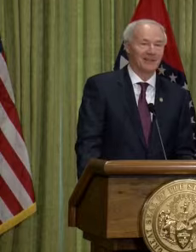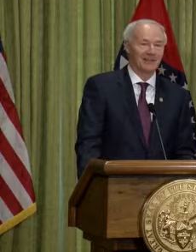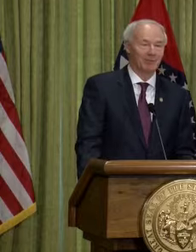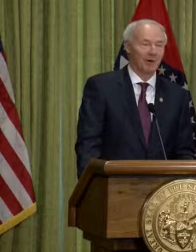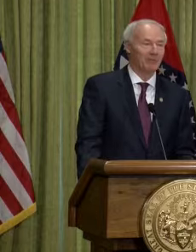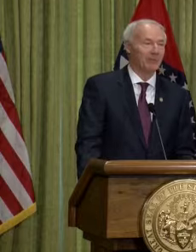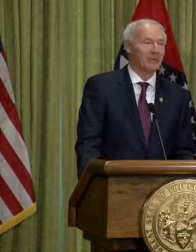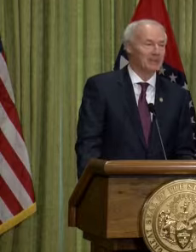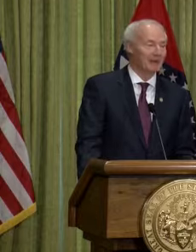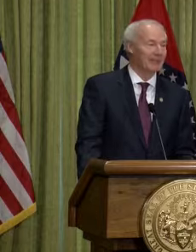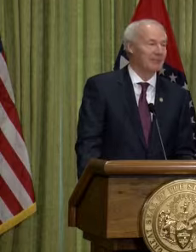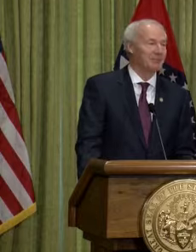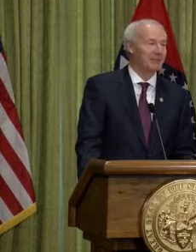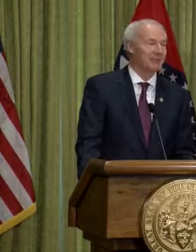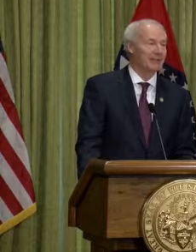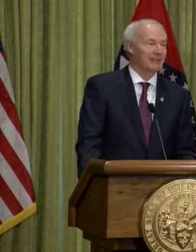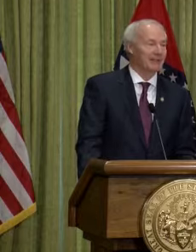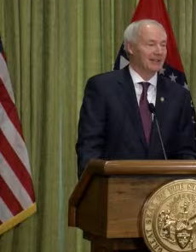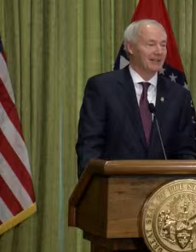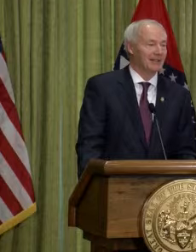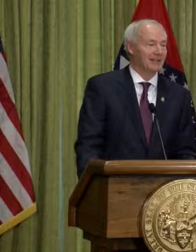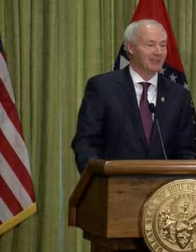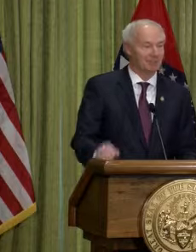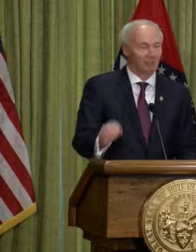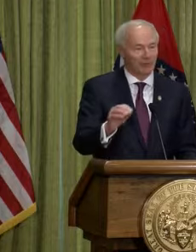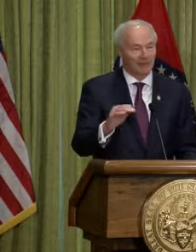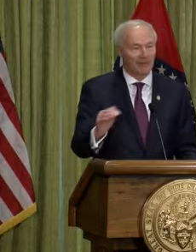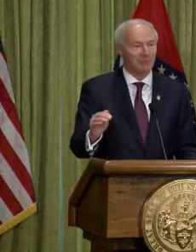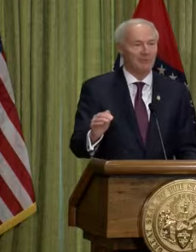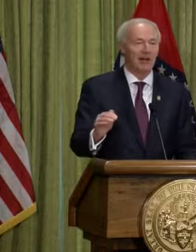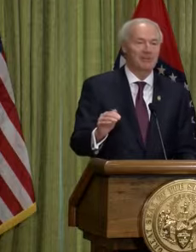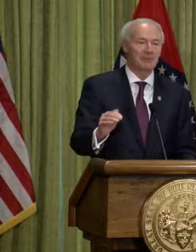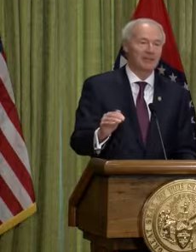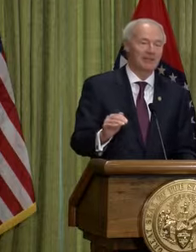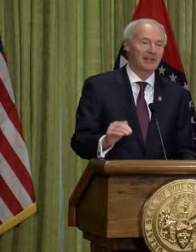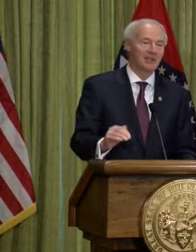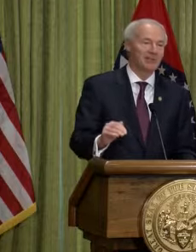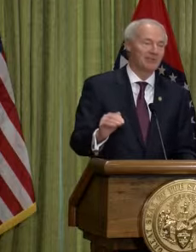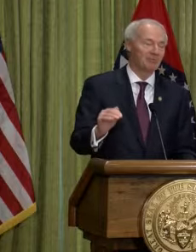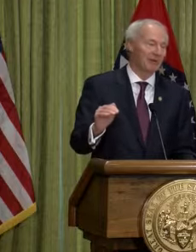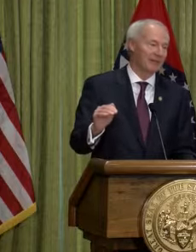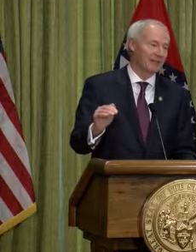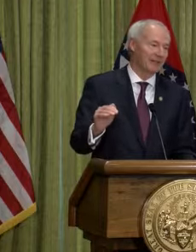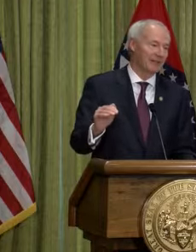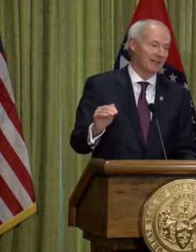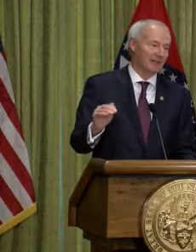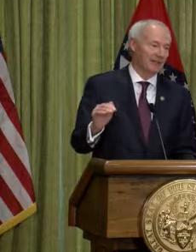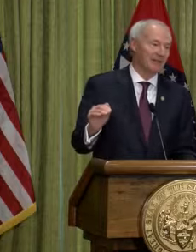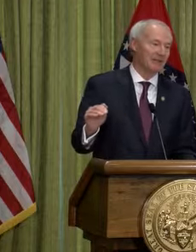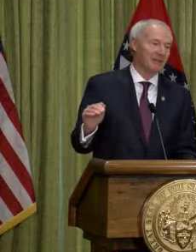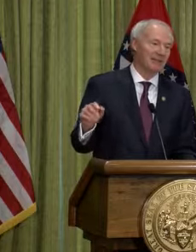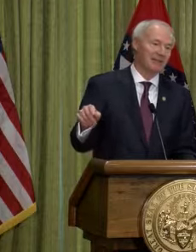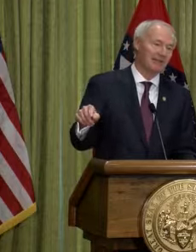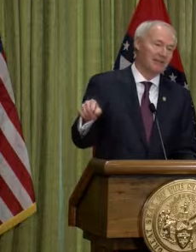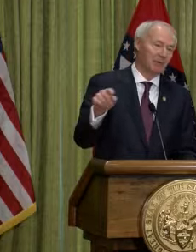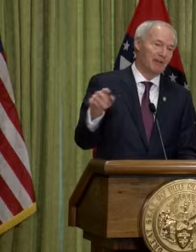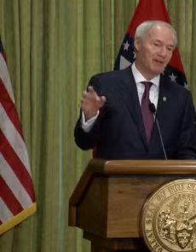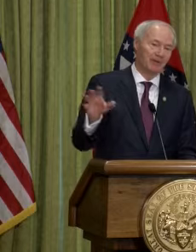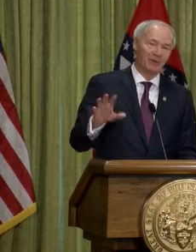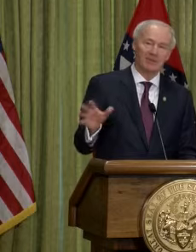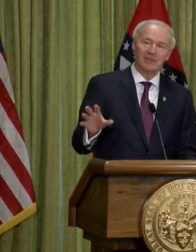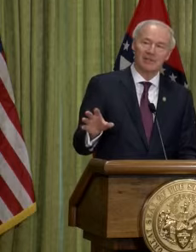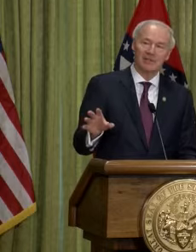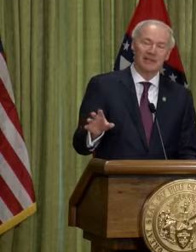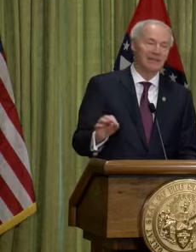earlier than what we expected, but we with our number of hospitalizations, with the limited